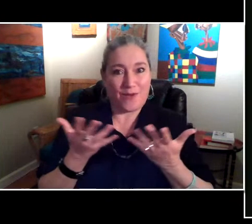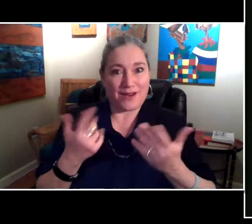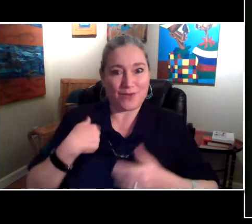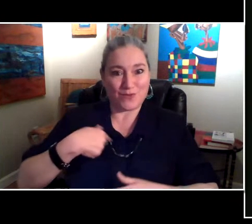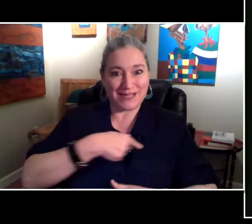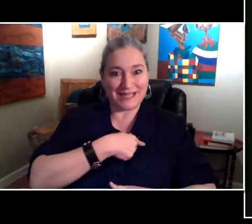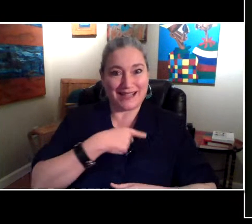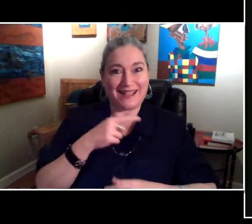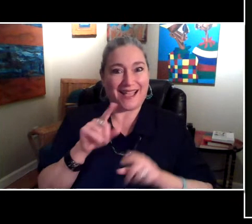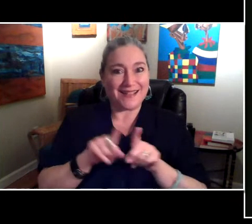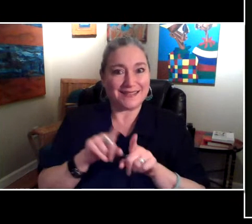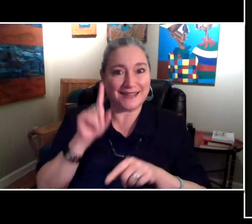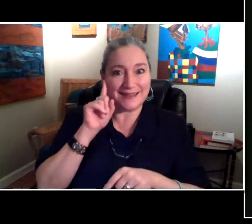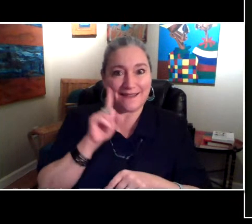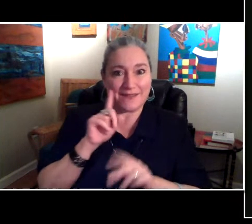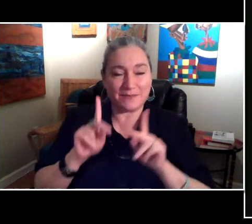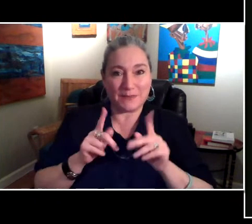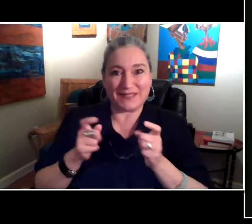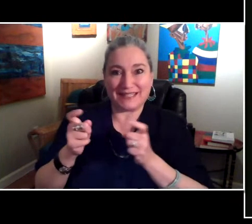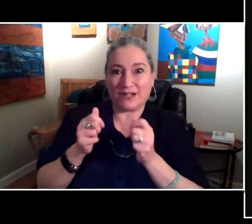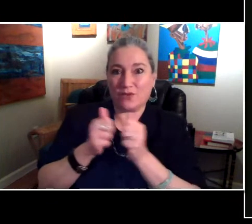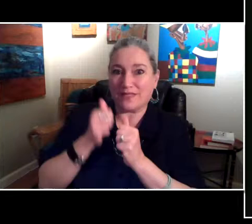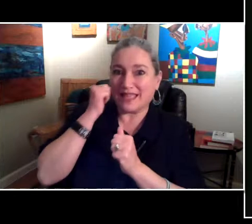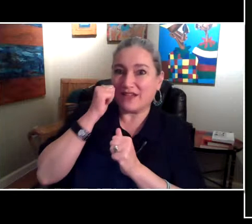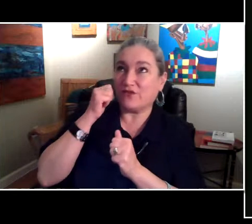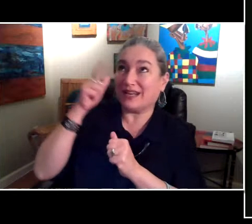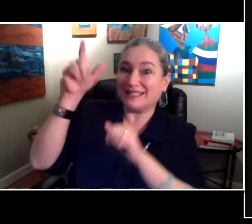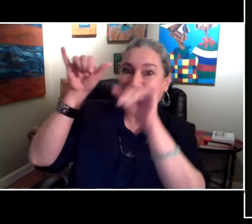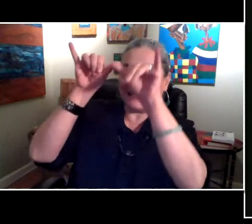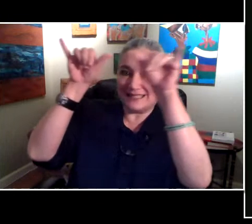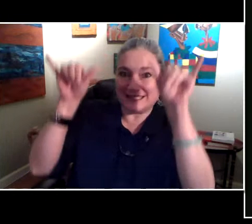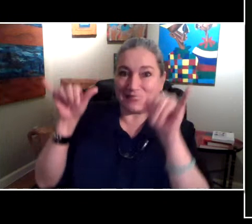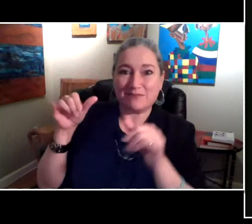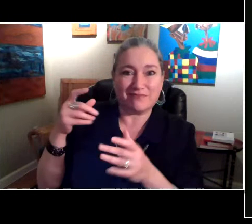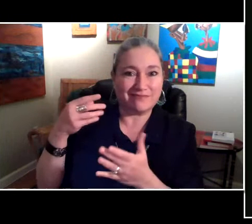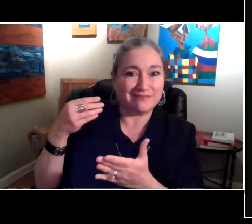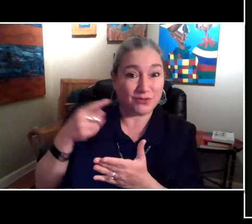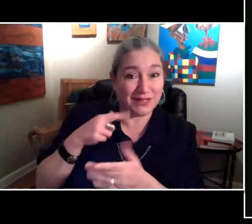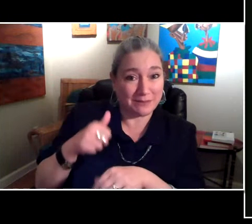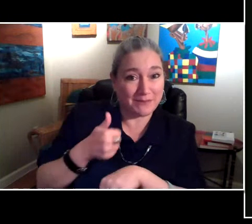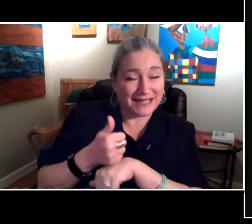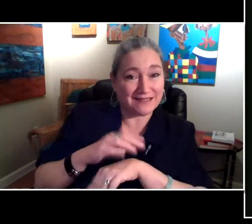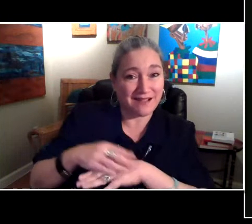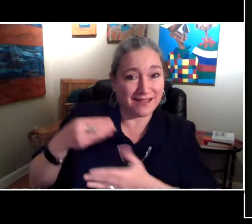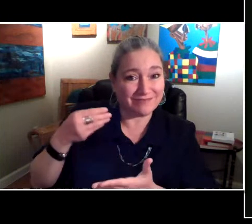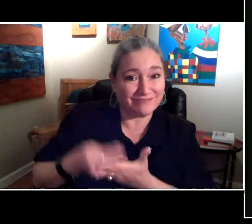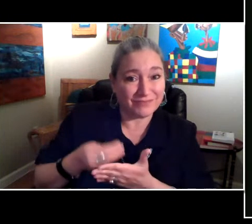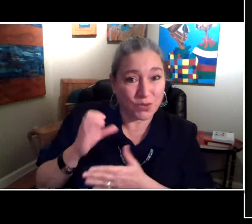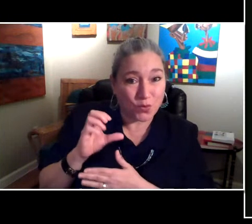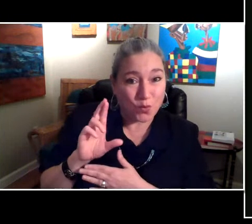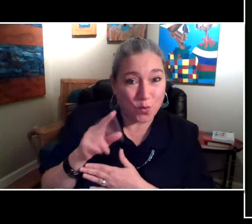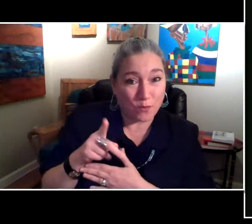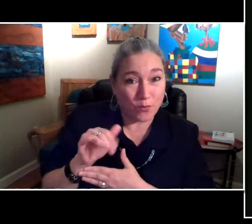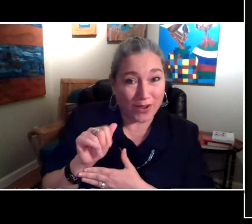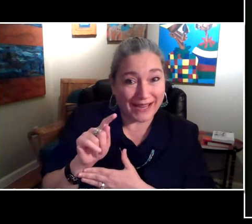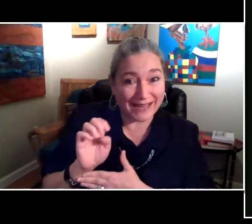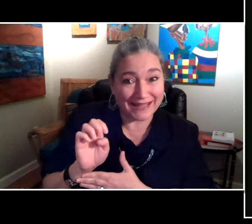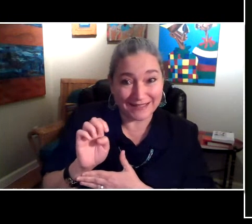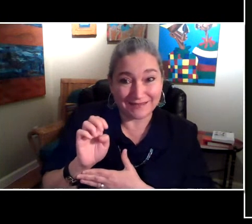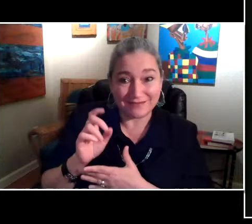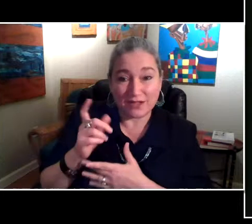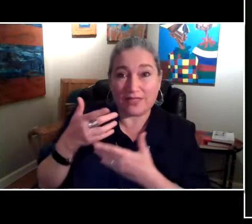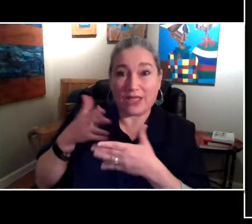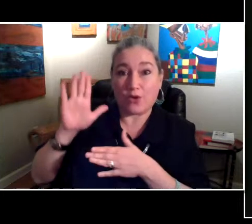autism. We're defining systemic autism here as this experience of deaf people every day interacting